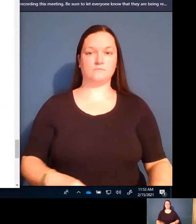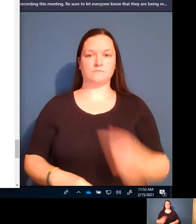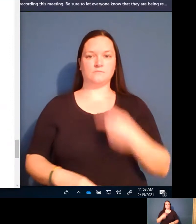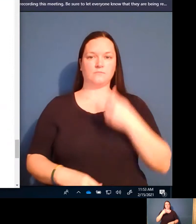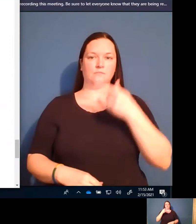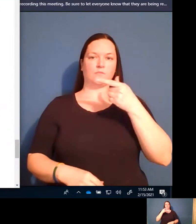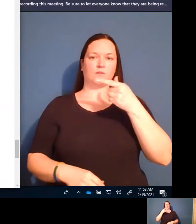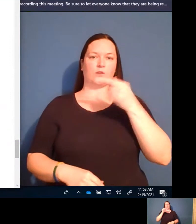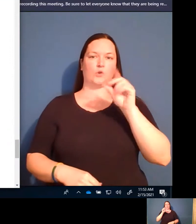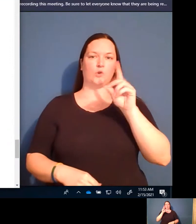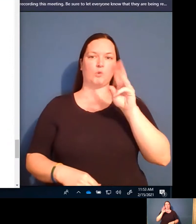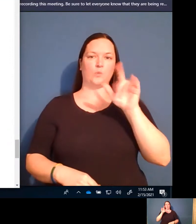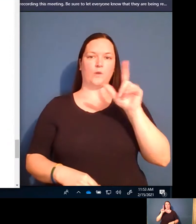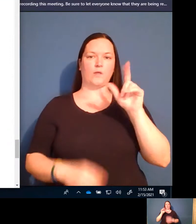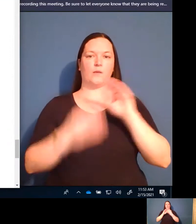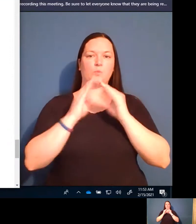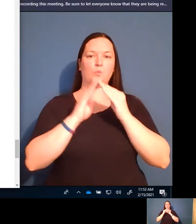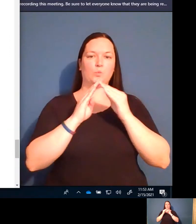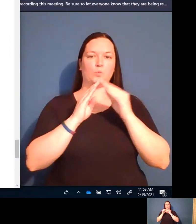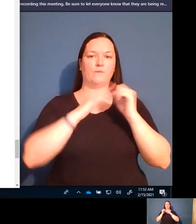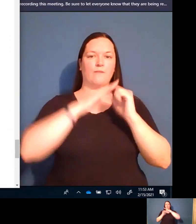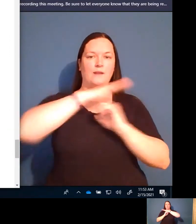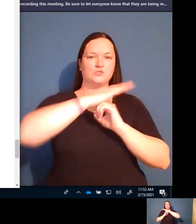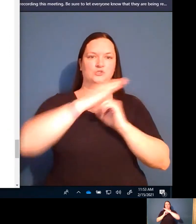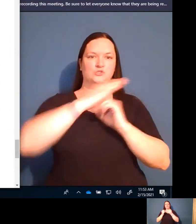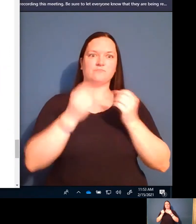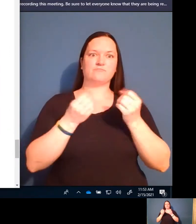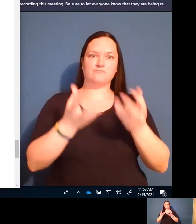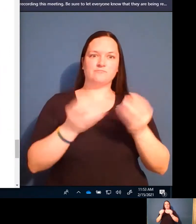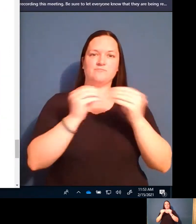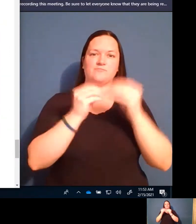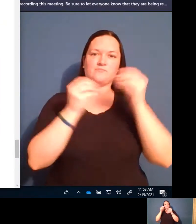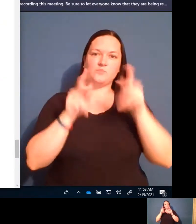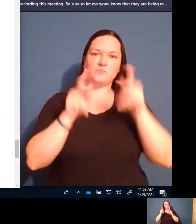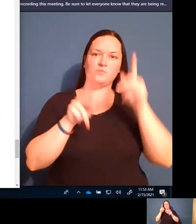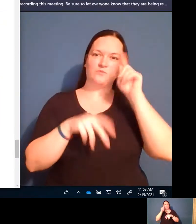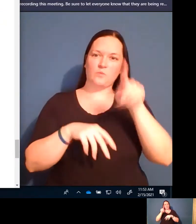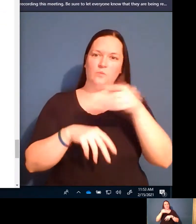Goodwill Community Foundation, creating opportunities for a better life.